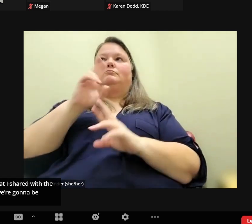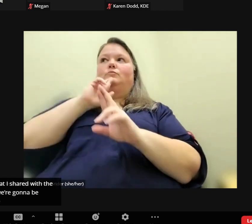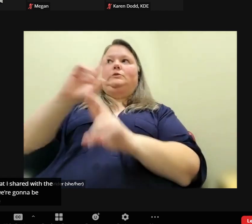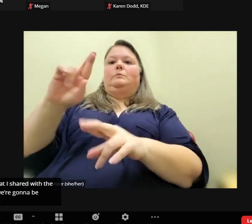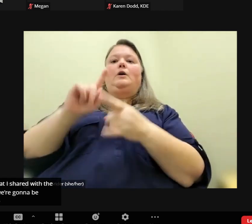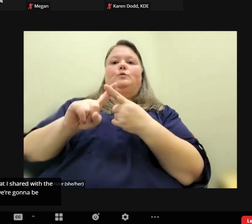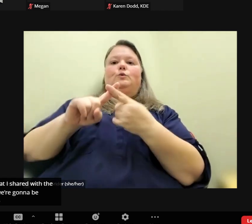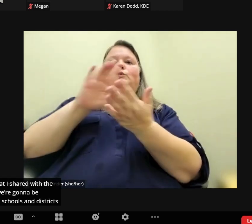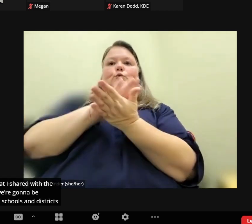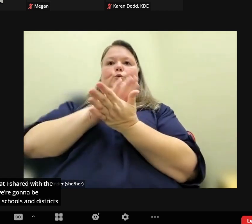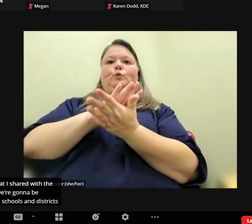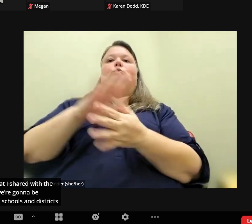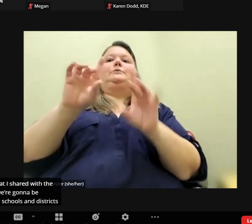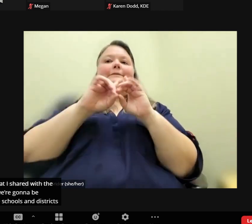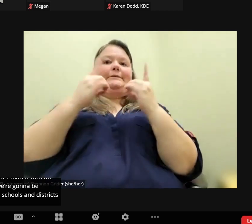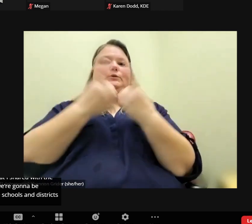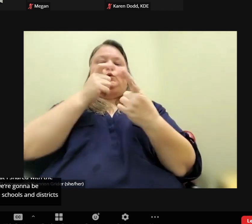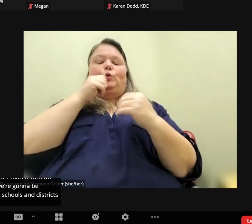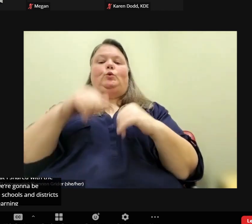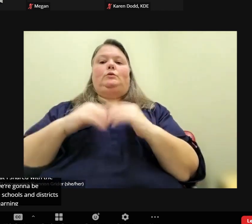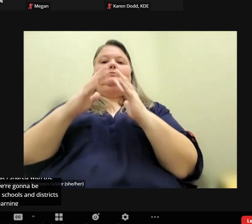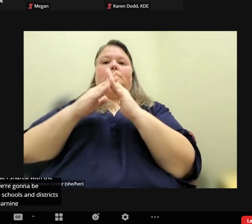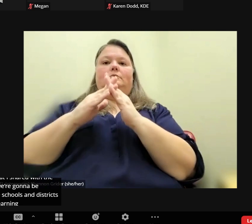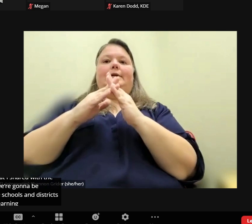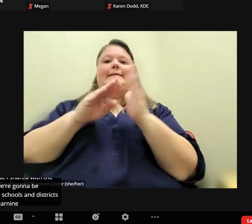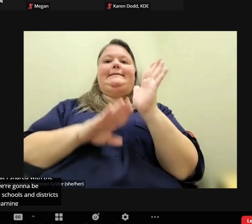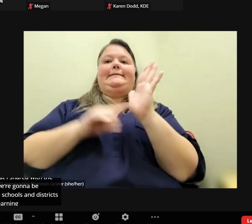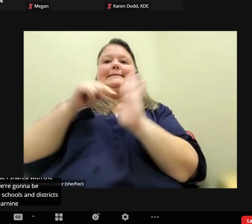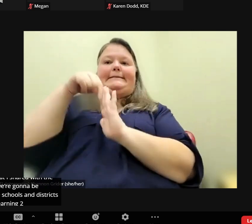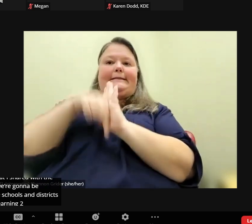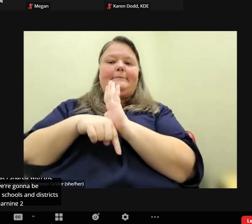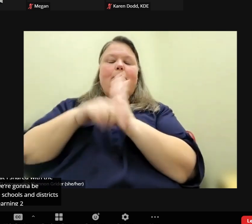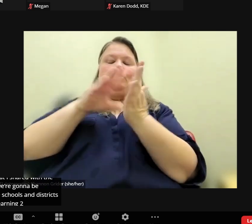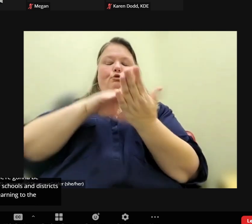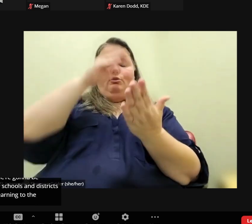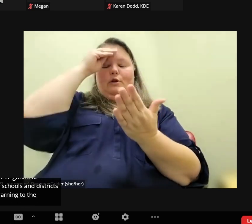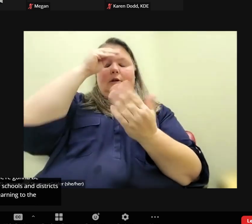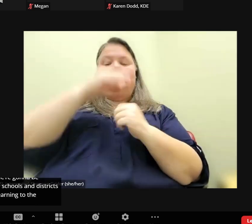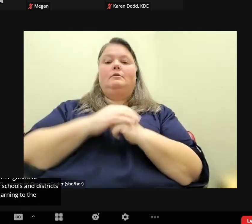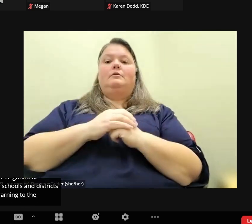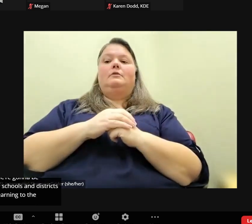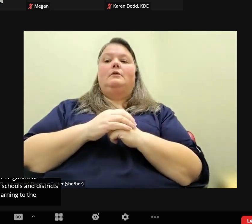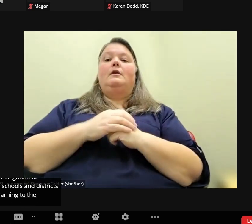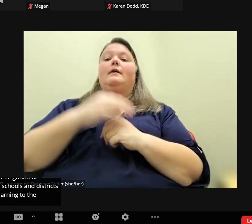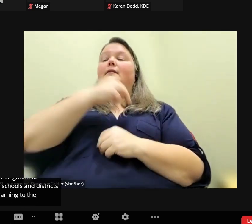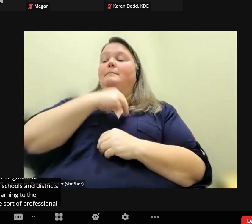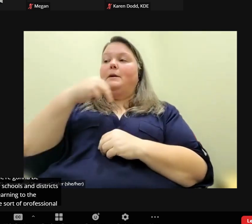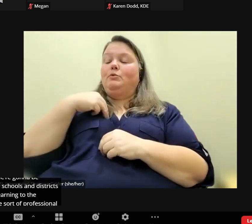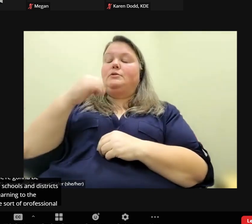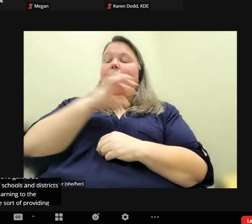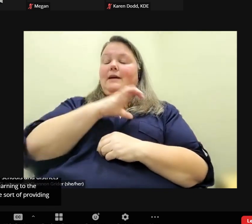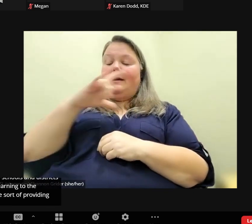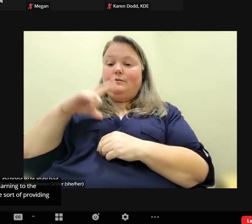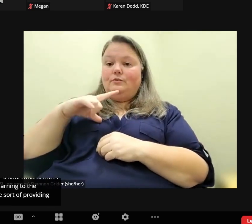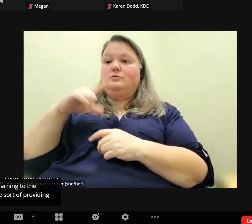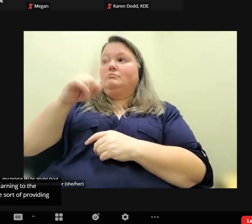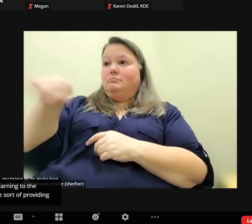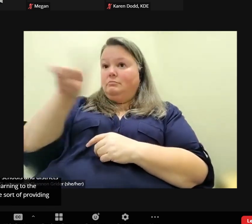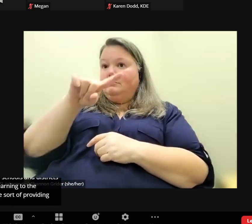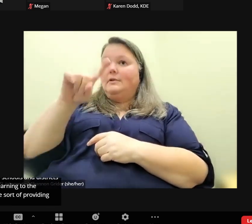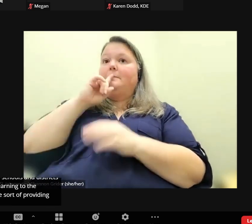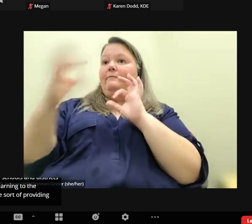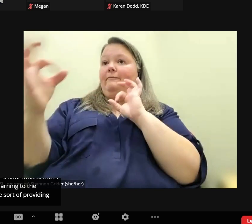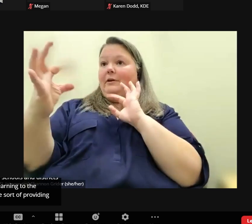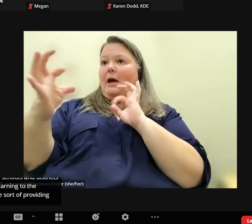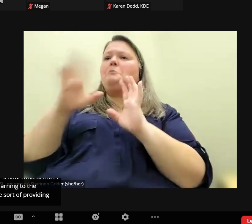who are implementing deep learning, to the members of the council as they're sort of providing feedback. And of course, as we